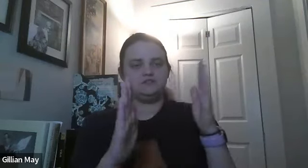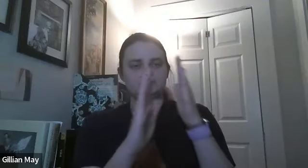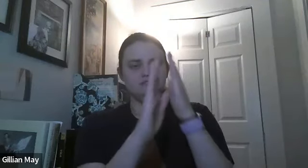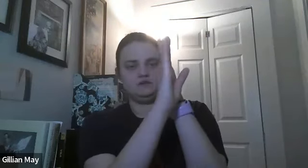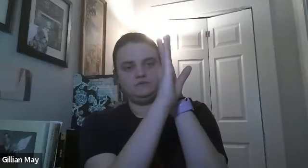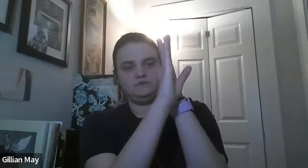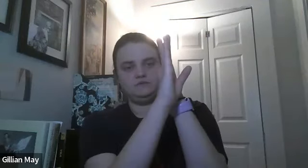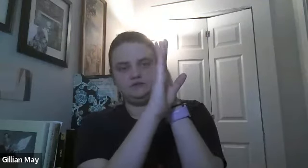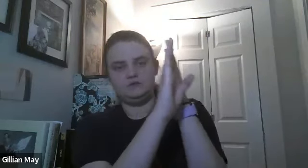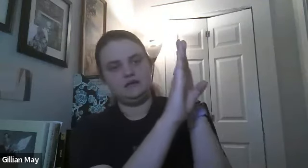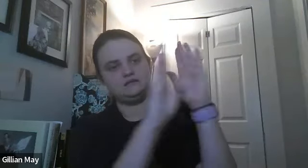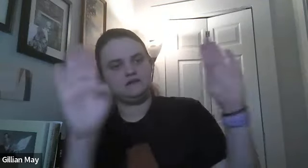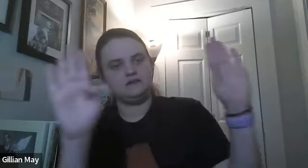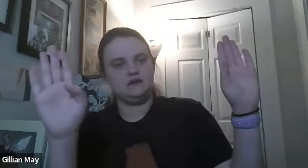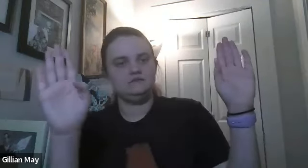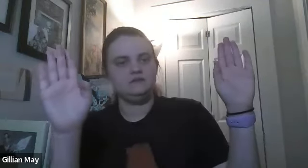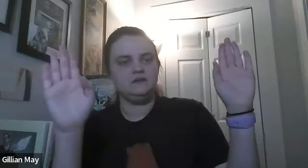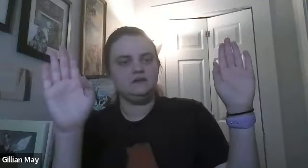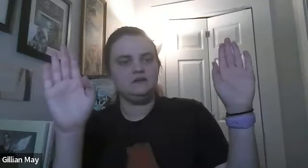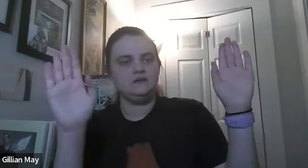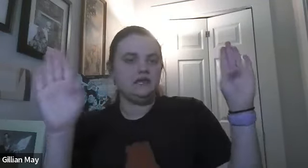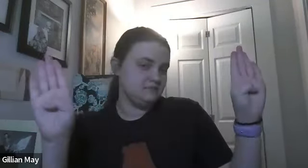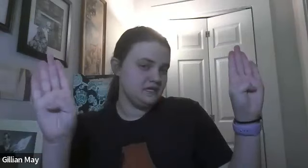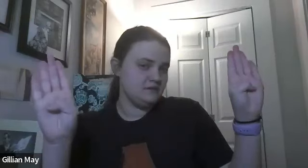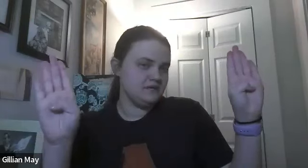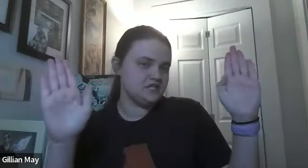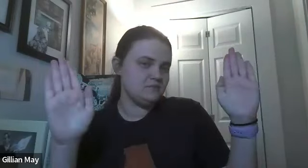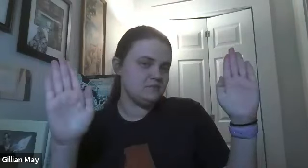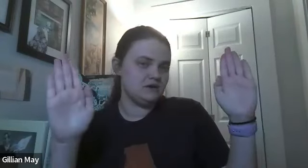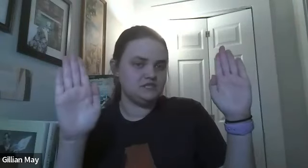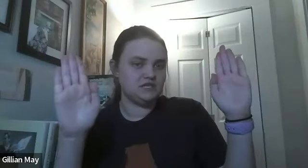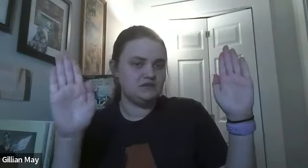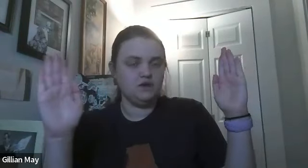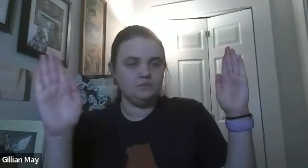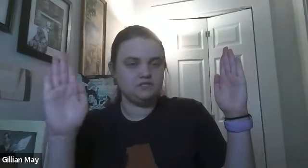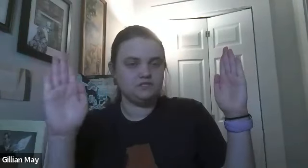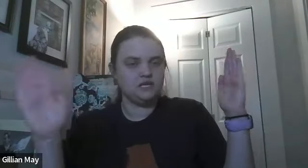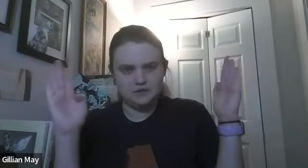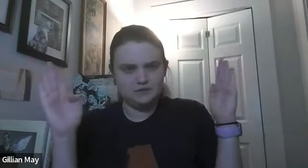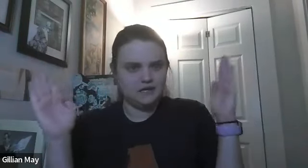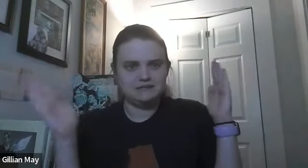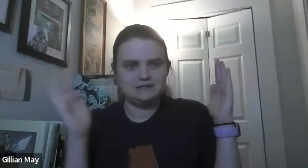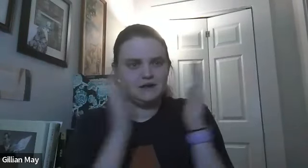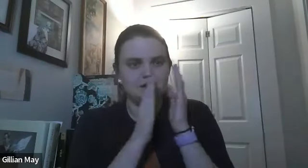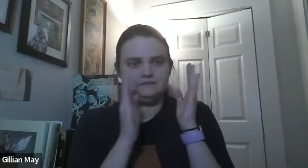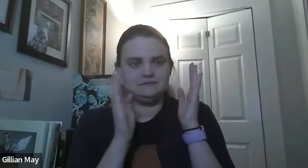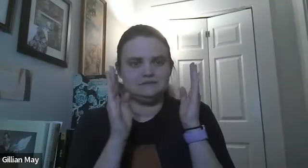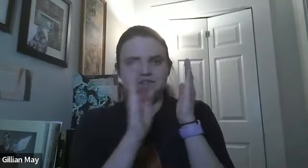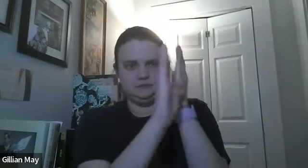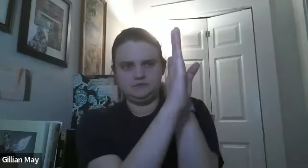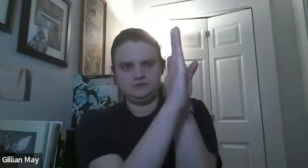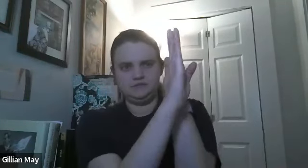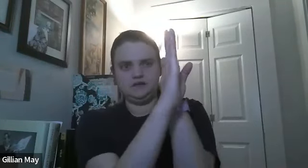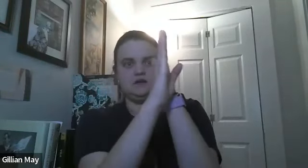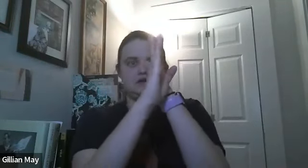you're going to start with your two hands kind of. It can be in a B shape or it can be just kind of an open shape. Either way, it's not super specific. You're